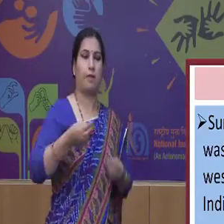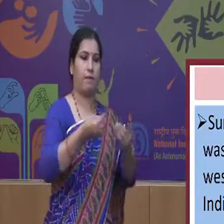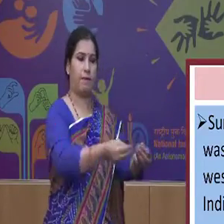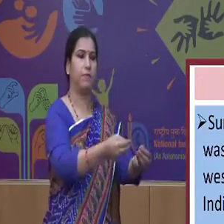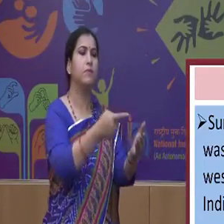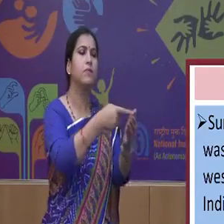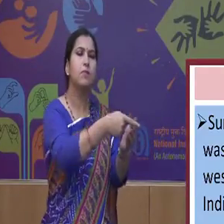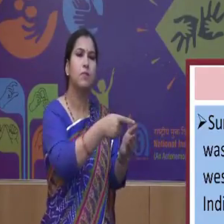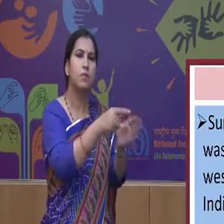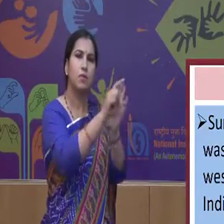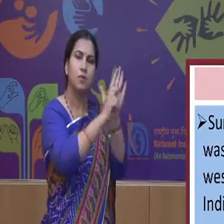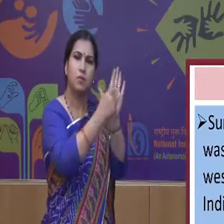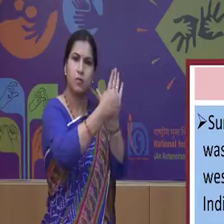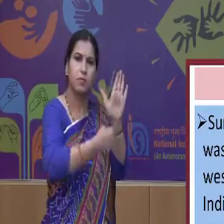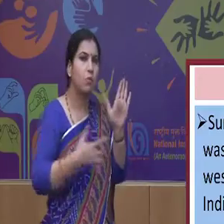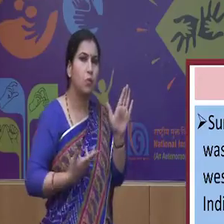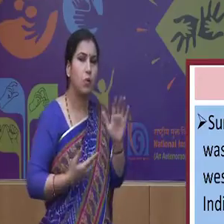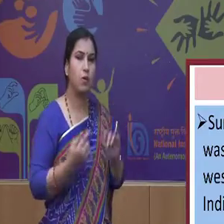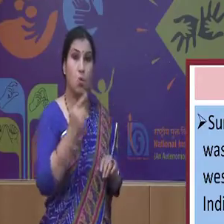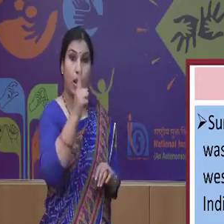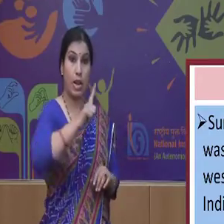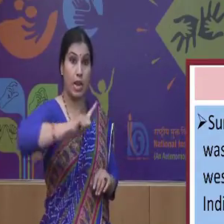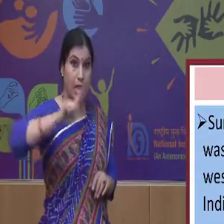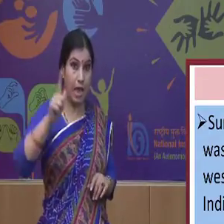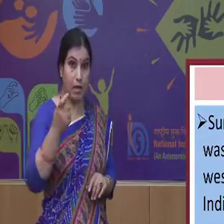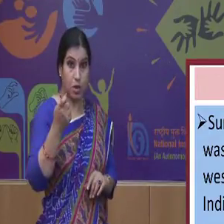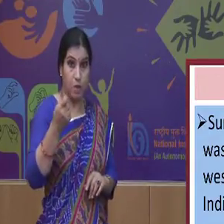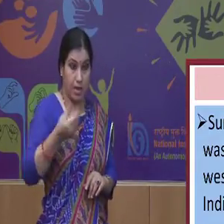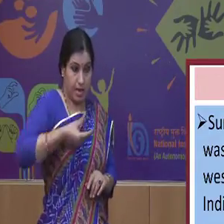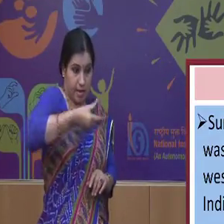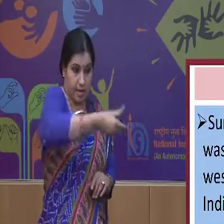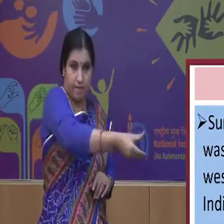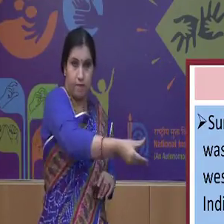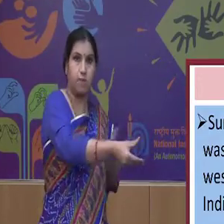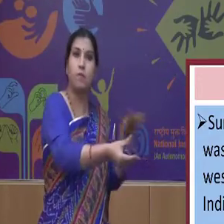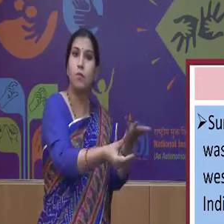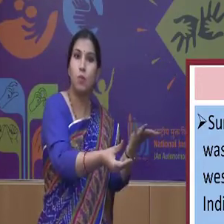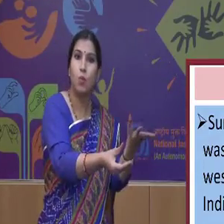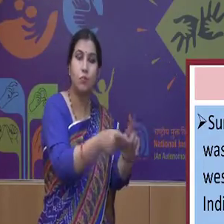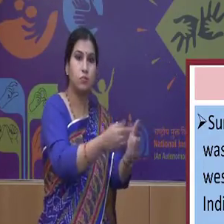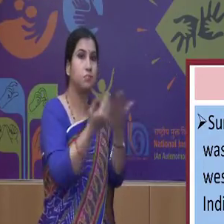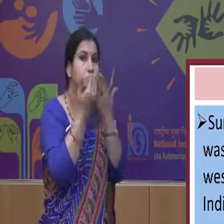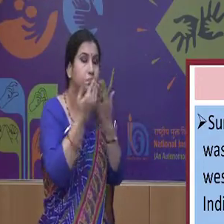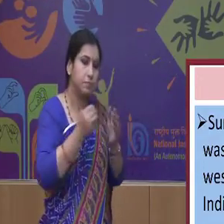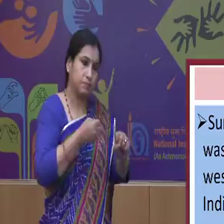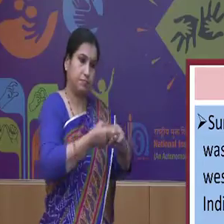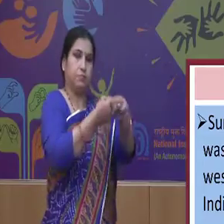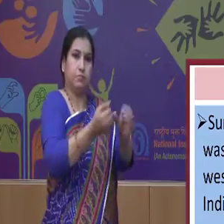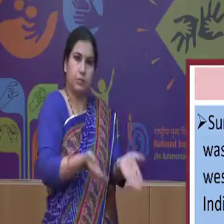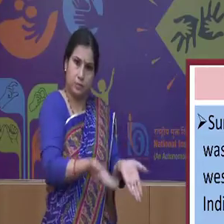in which a sum of 1 lakh rupees was fixed to promote